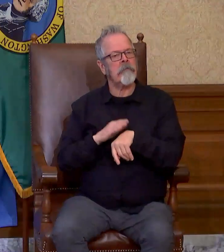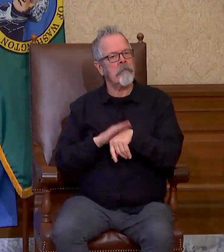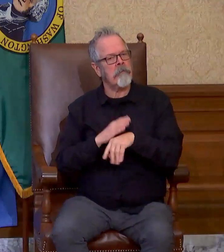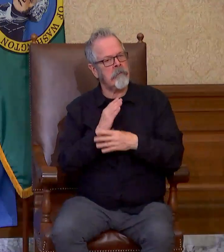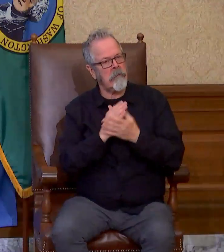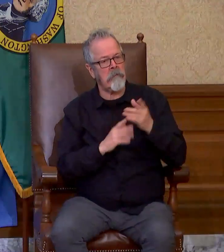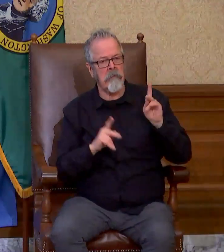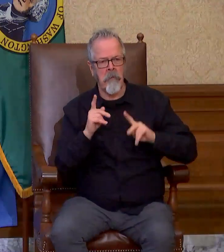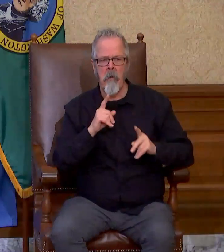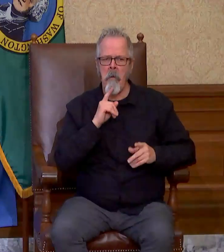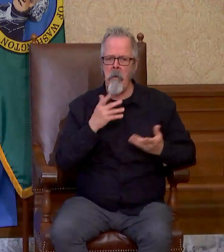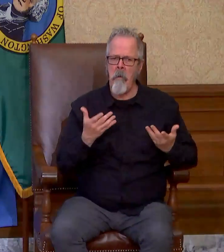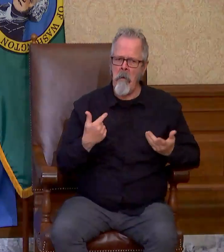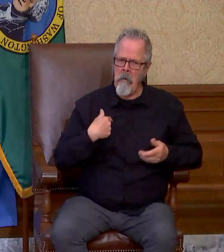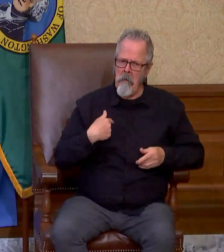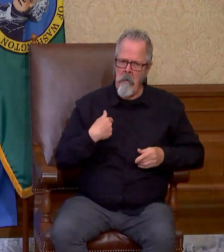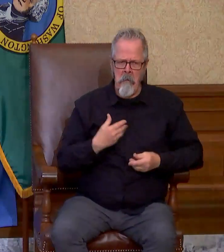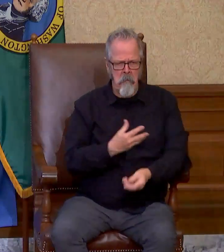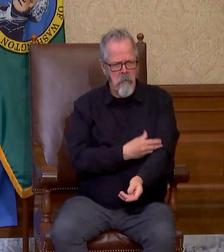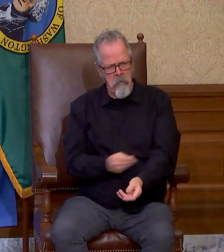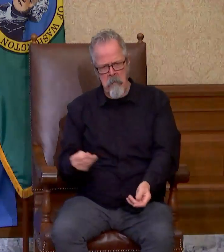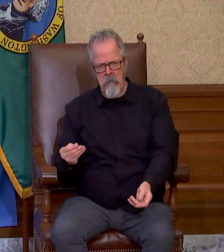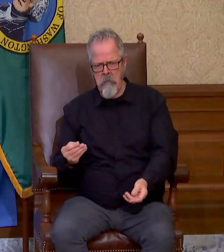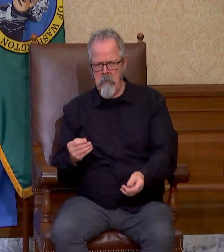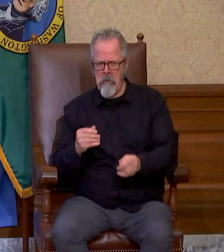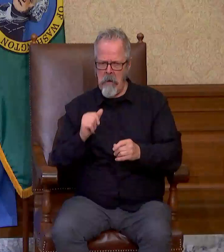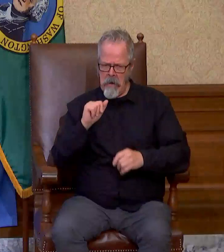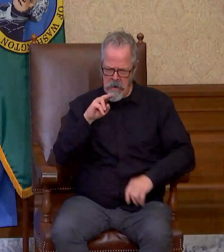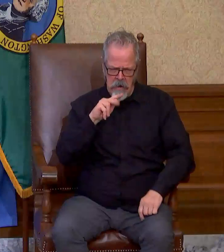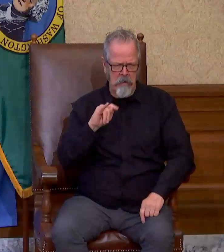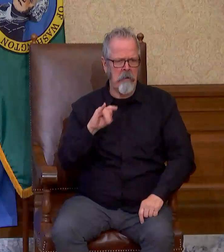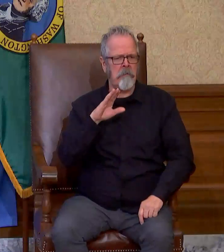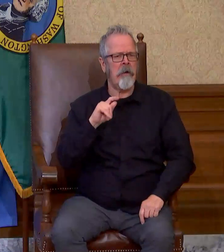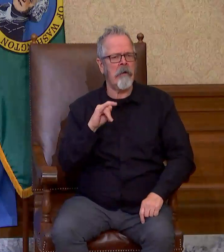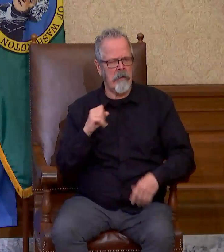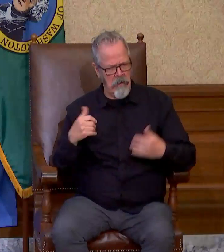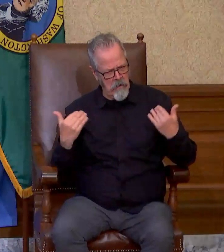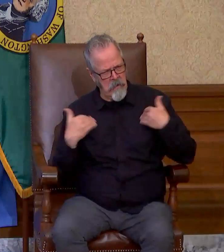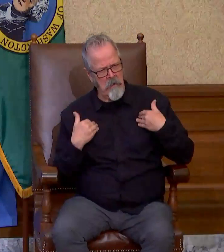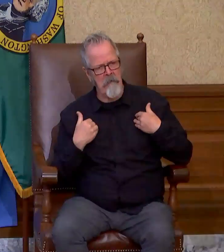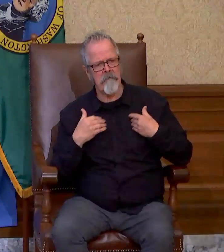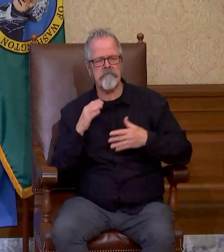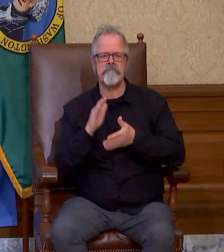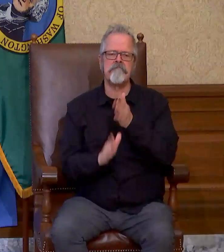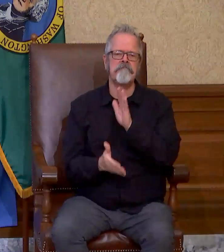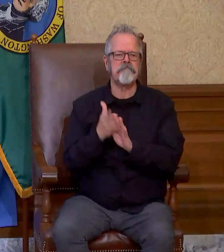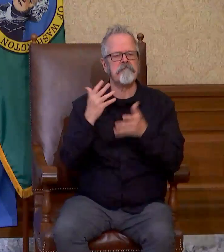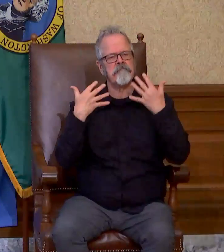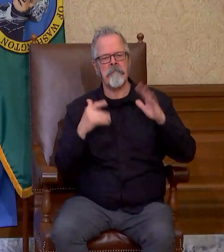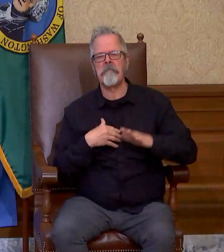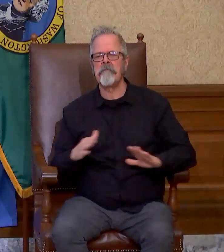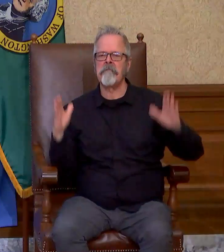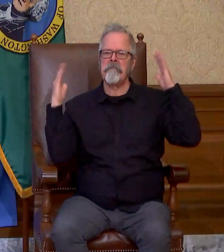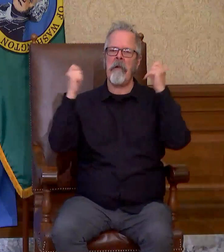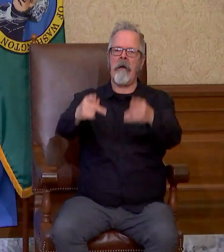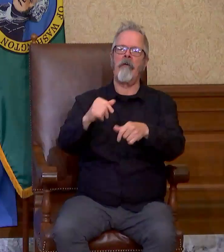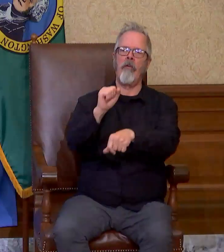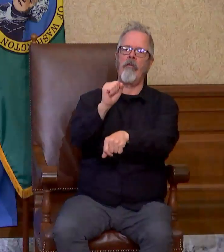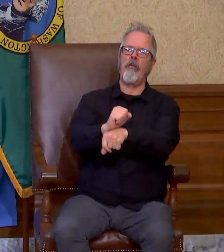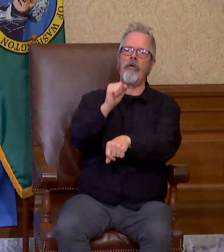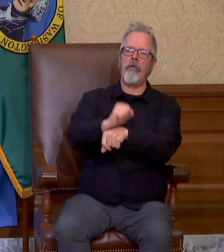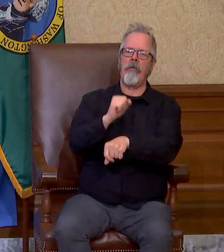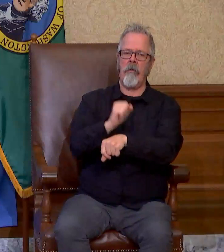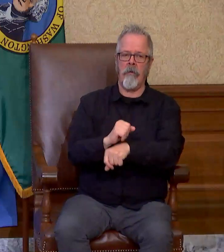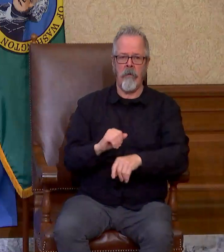we can do that broad scale antibody testing, we can all go back to work under the very mistaken assumption